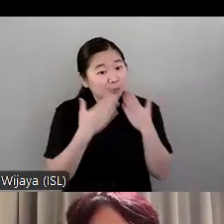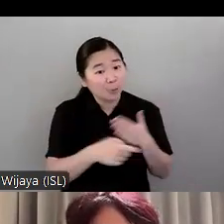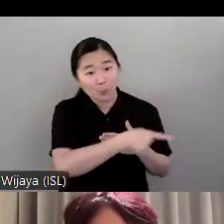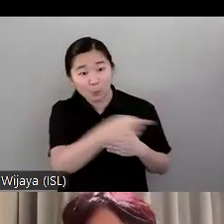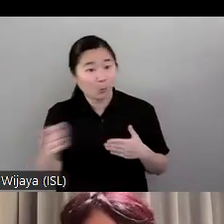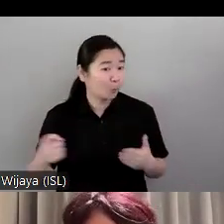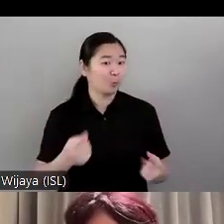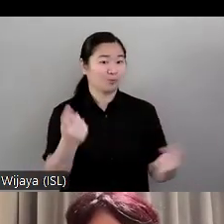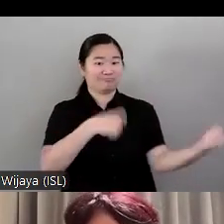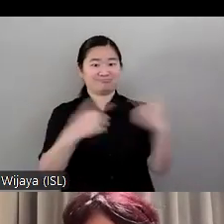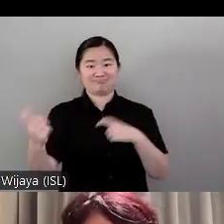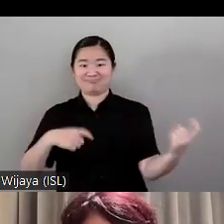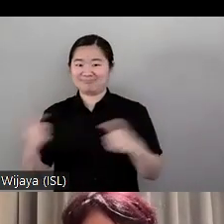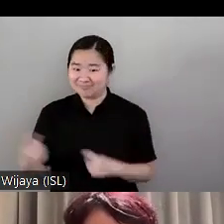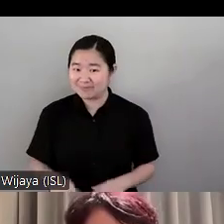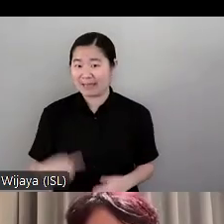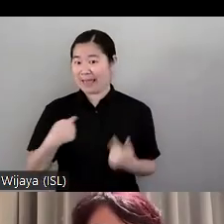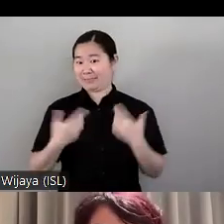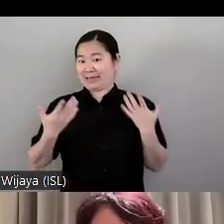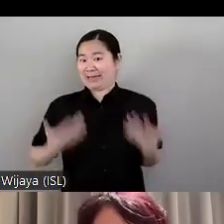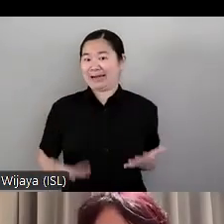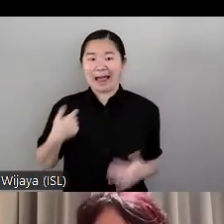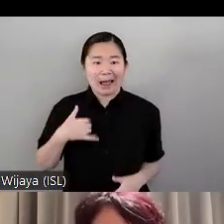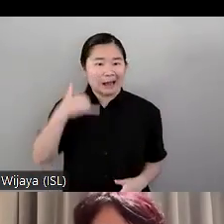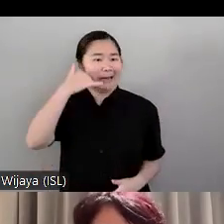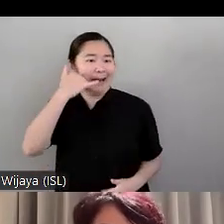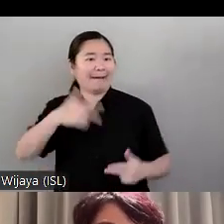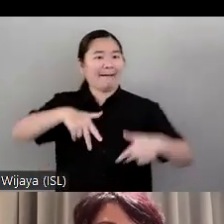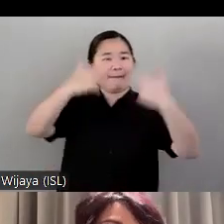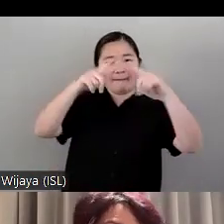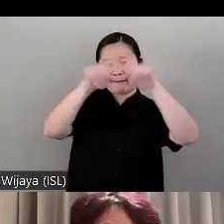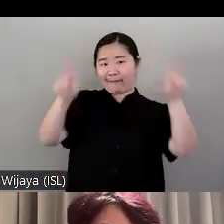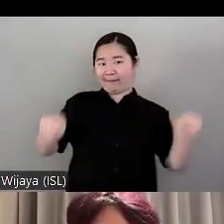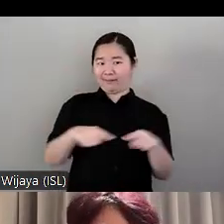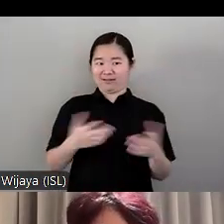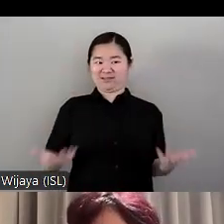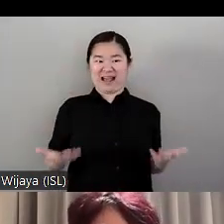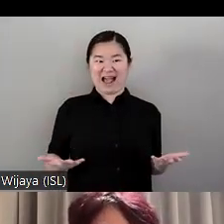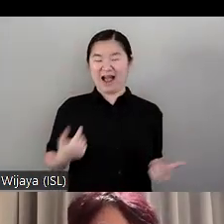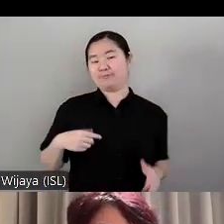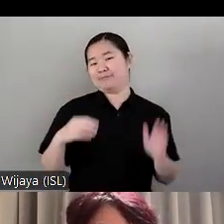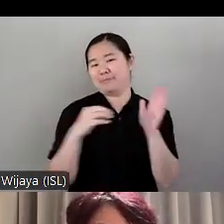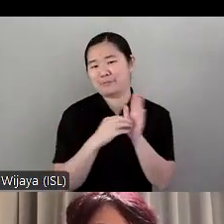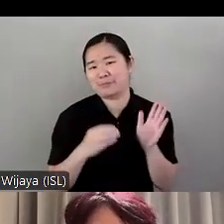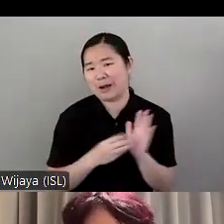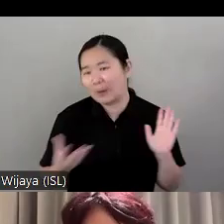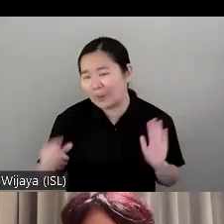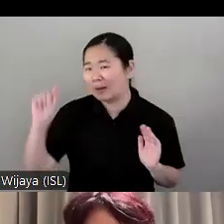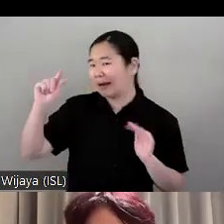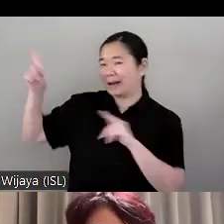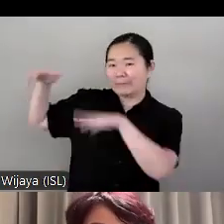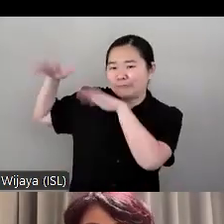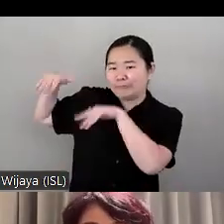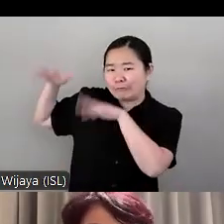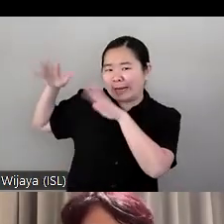is an underrepresented issue. And when it comes to safeguarding, there's not a lot of thought put into what